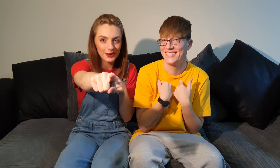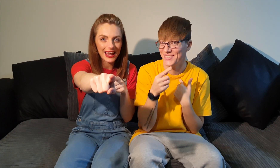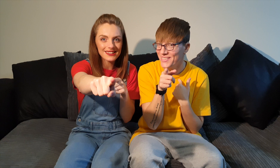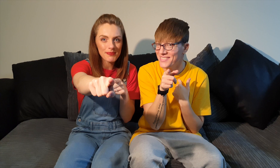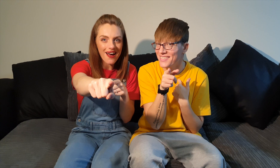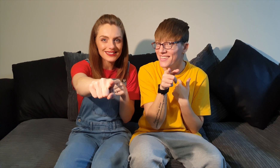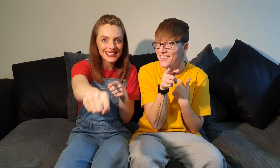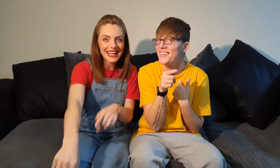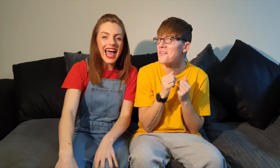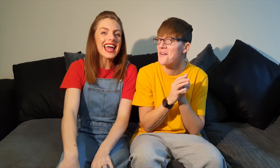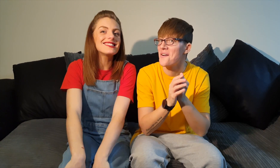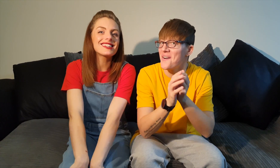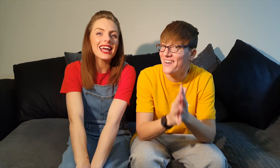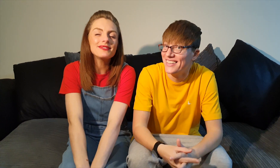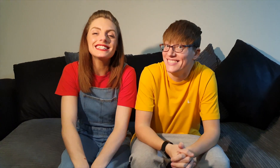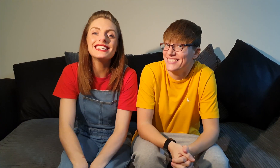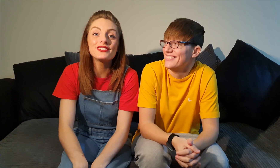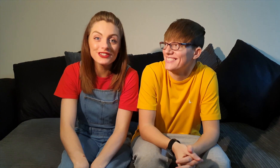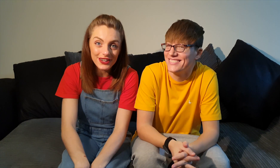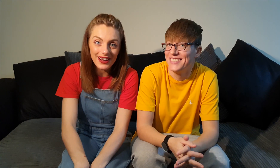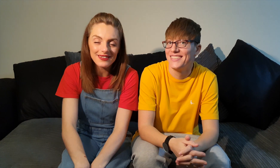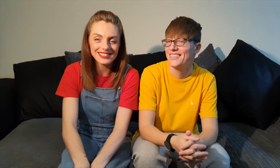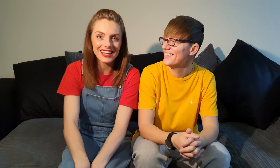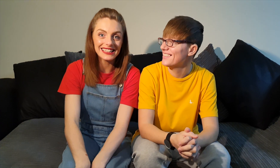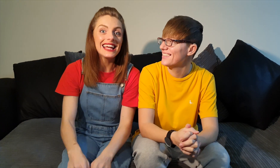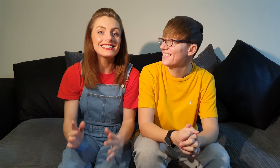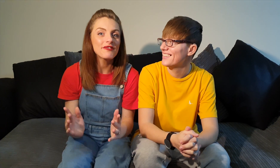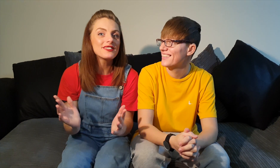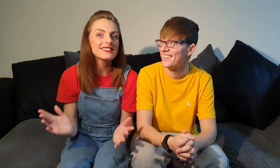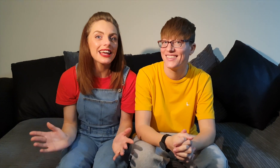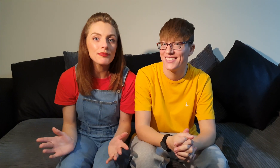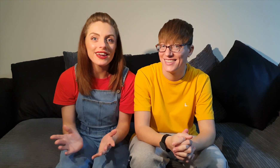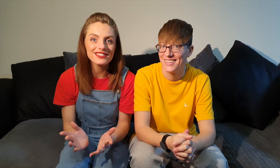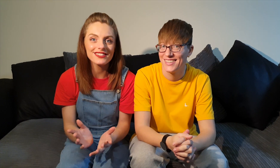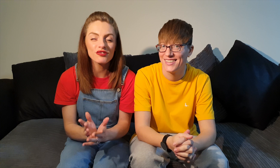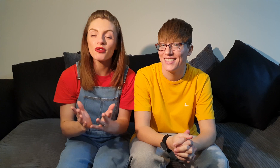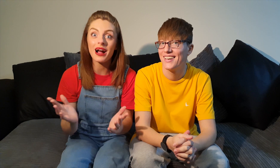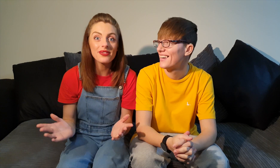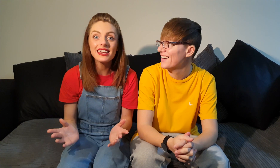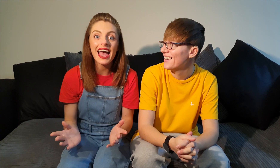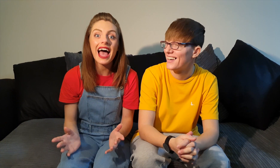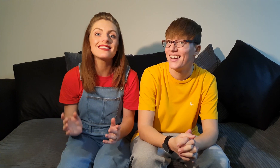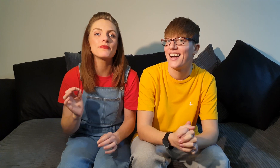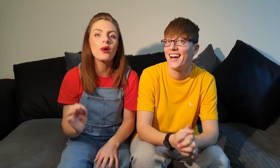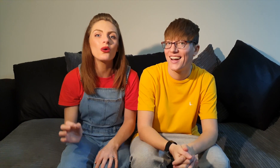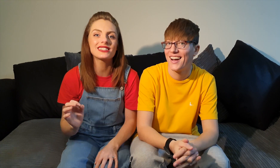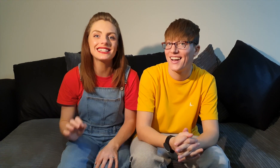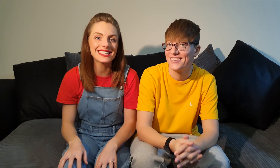like to party? It's time to teach you how to sign different celebrations throughout the year and important